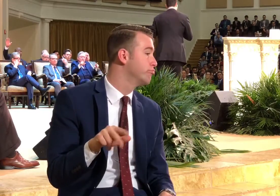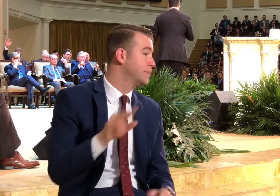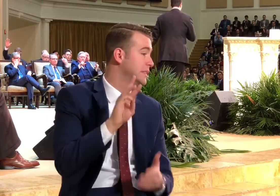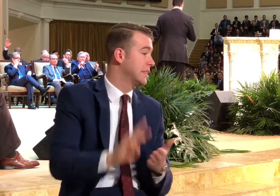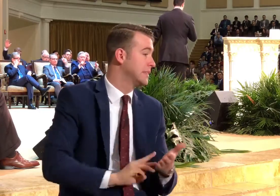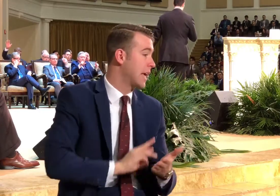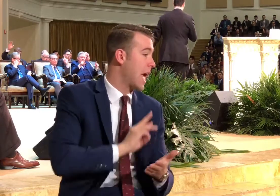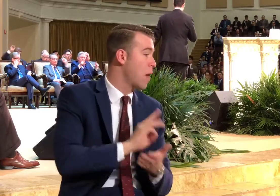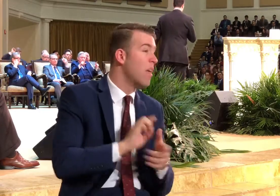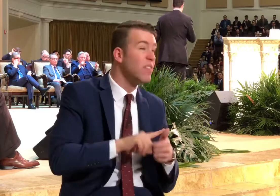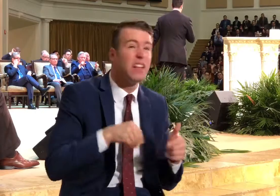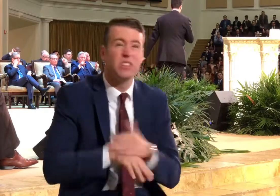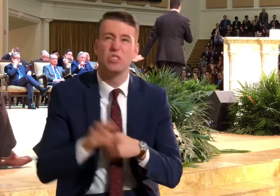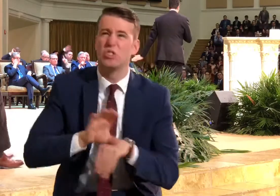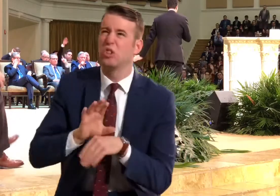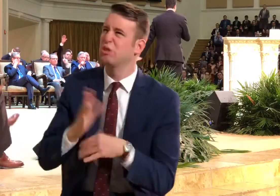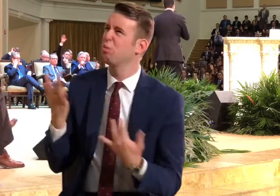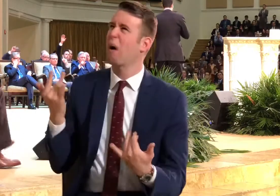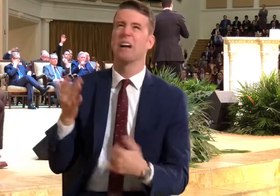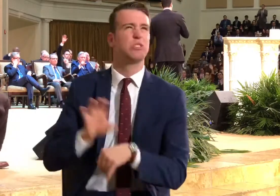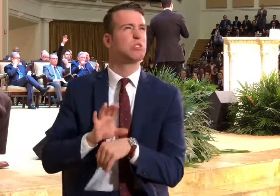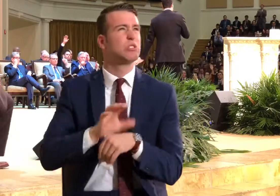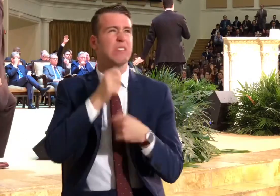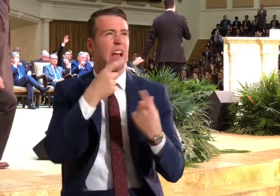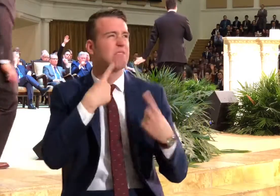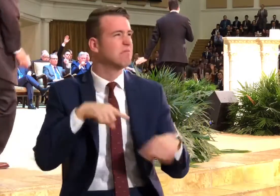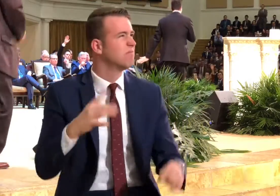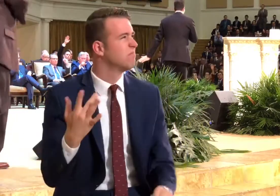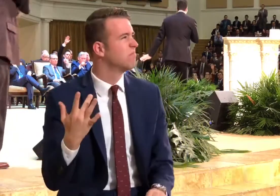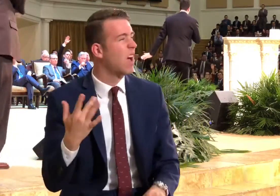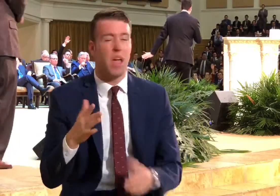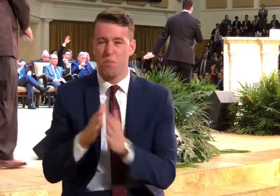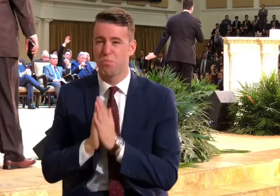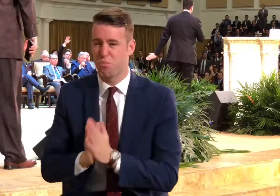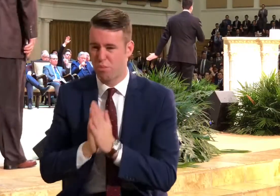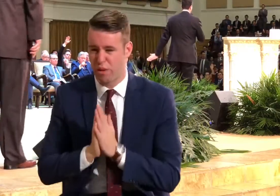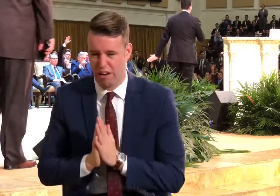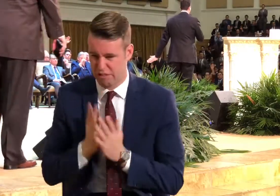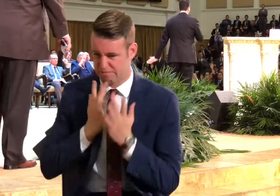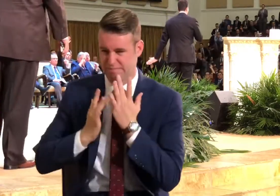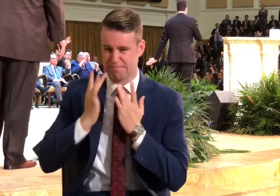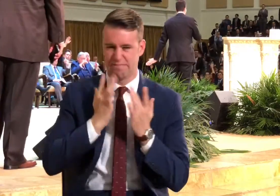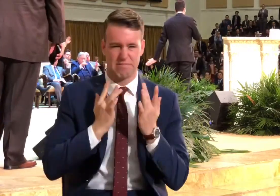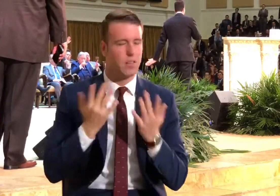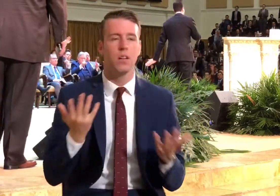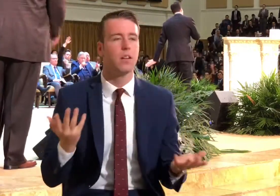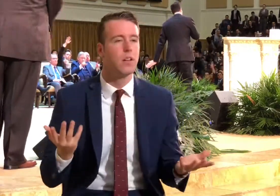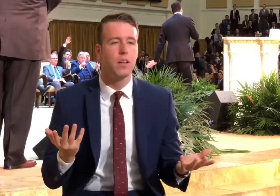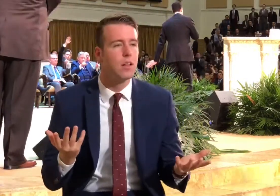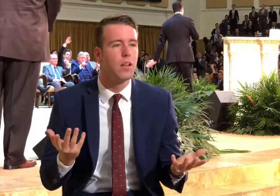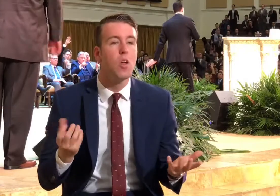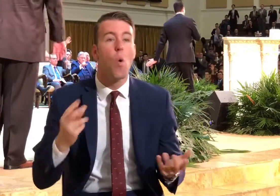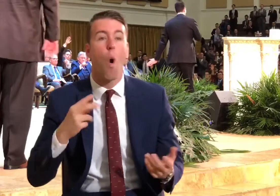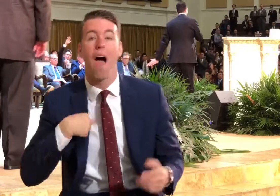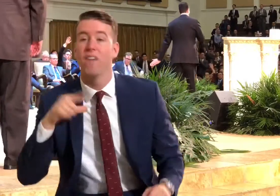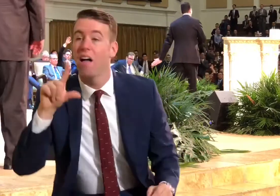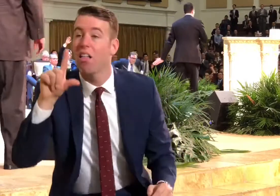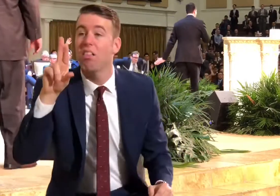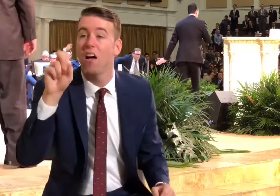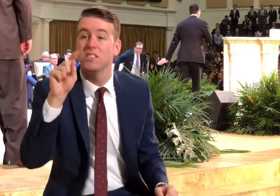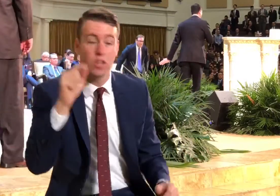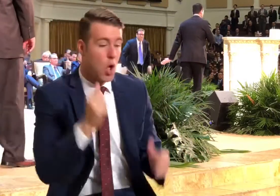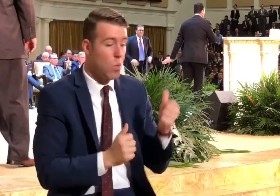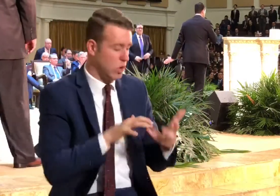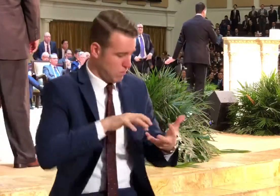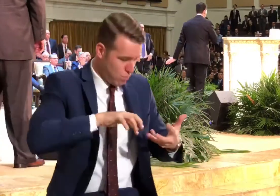have mediocre services and anemic prayer lives and lust that